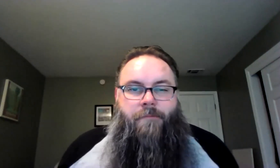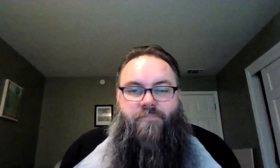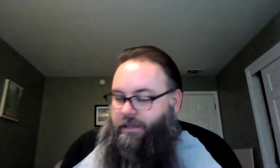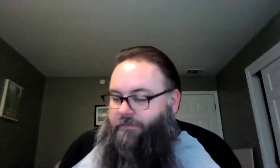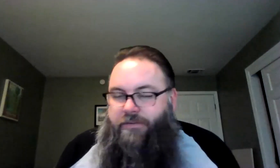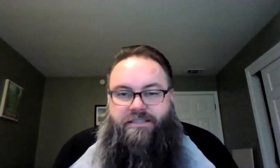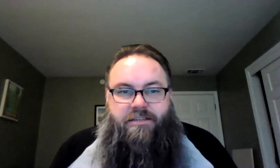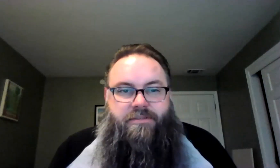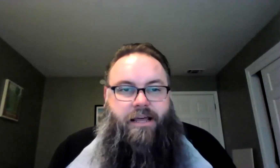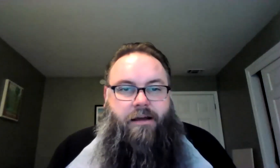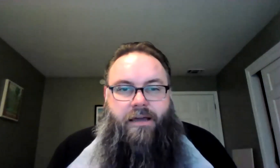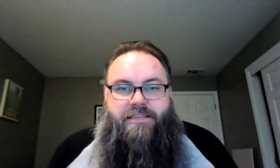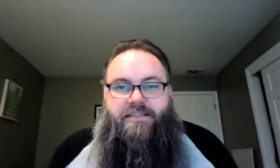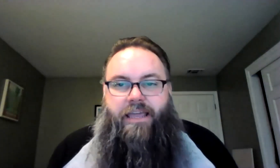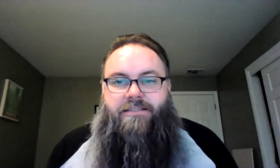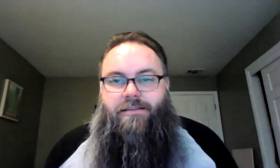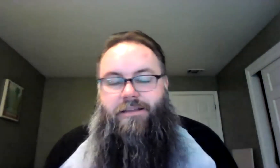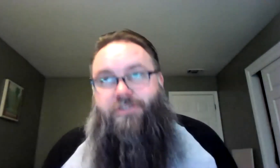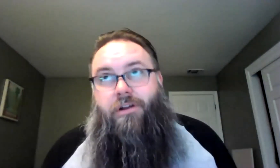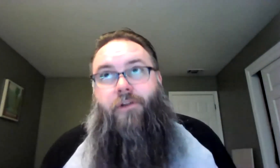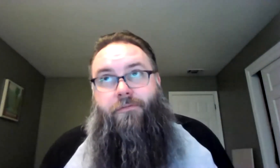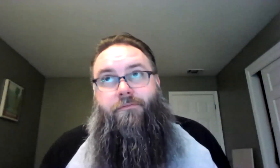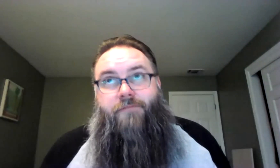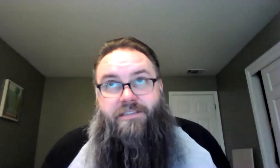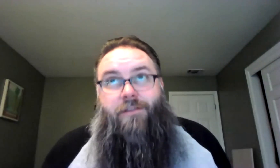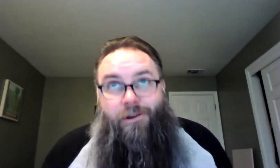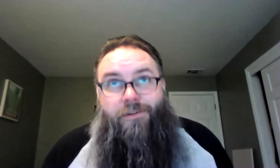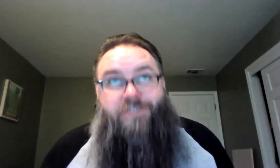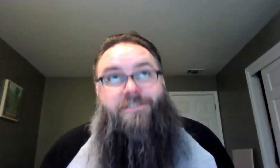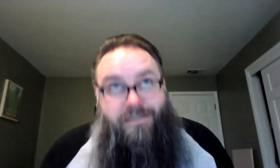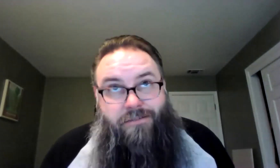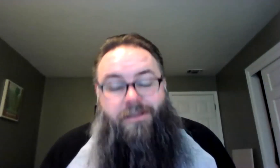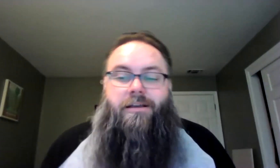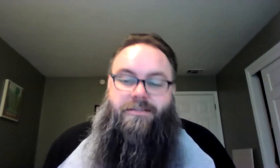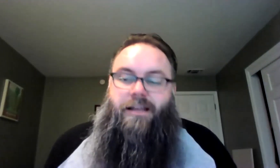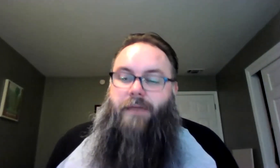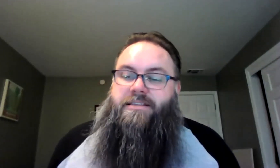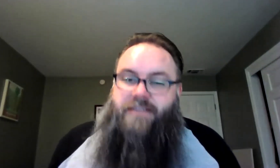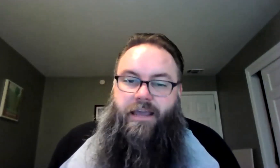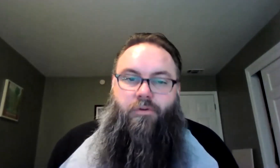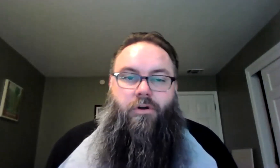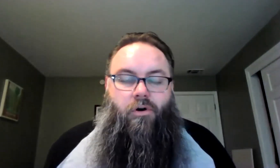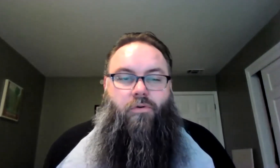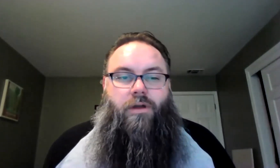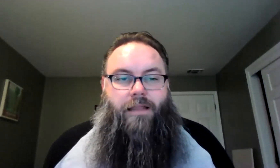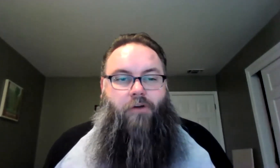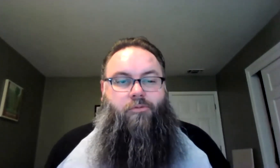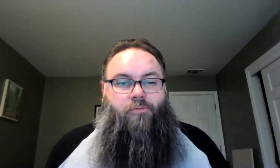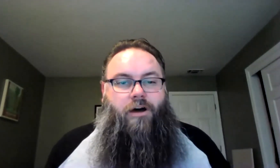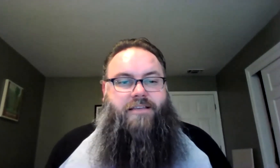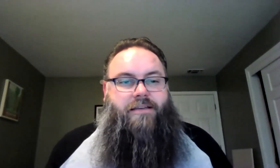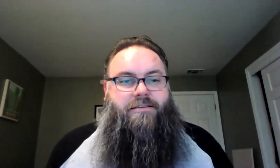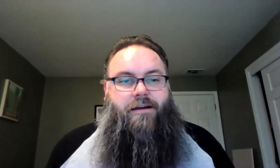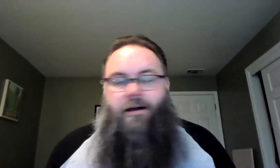using the EVV system set up by the state, the electronic visit verification system set up by the state, or their own